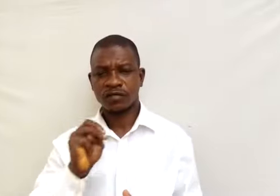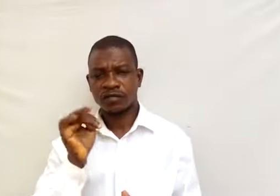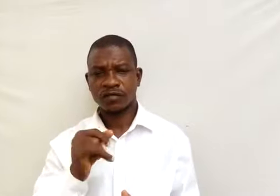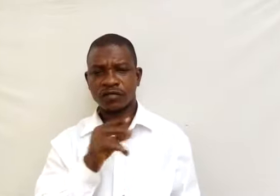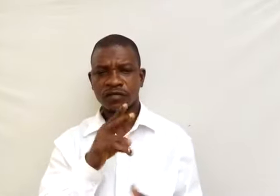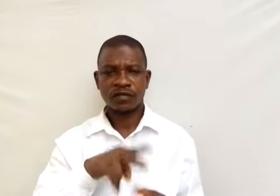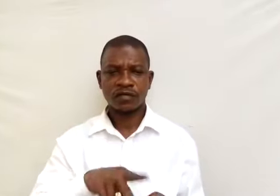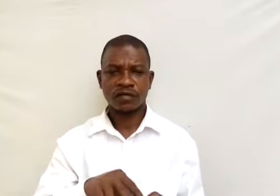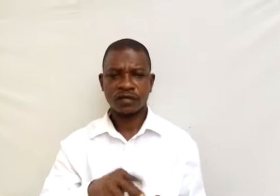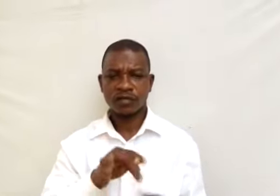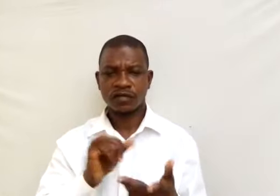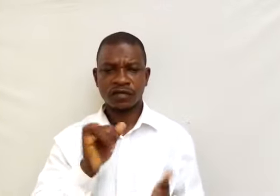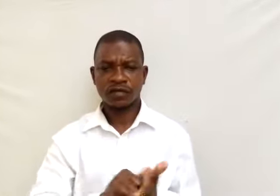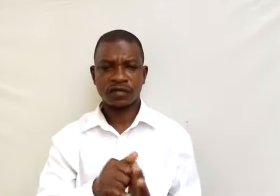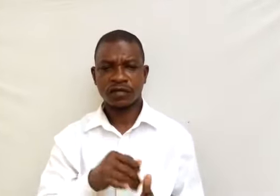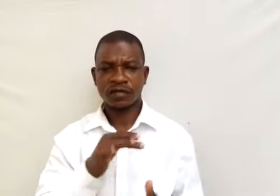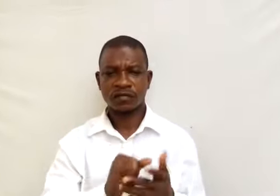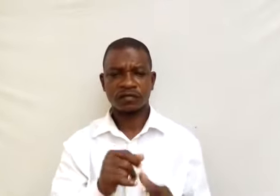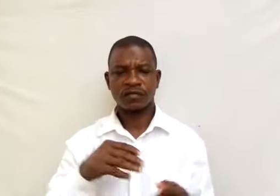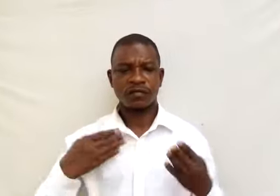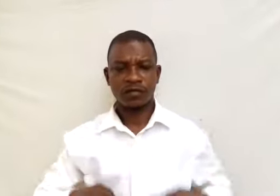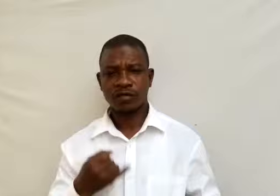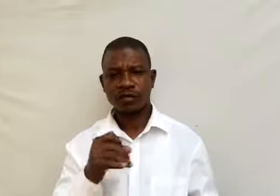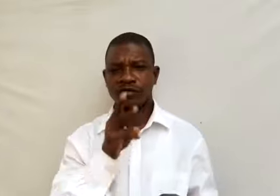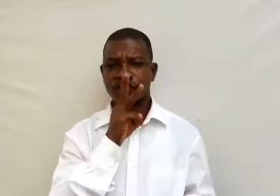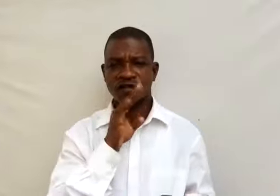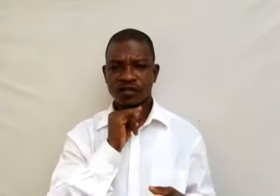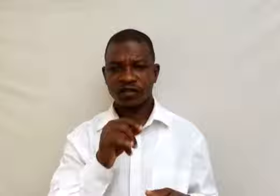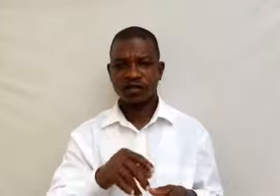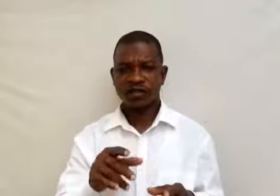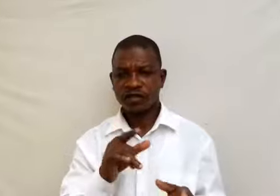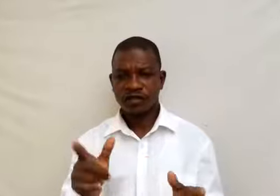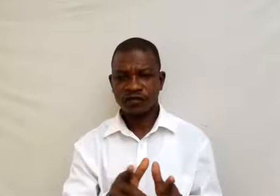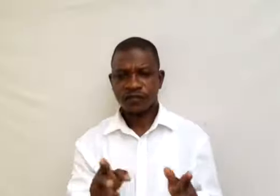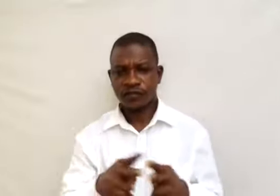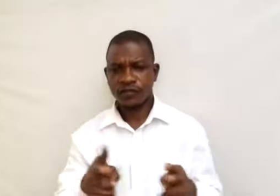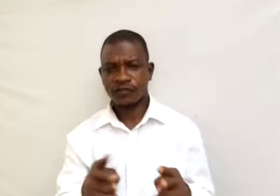in that kind of body of water is very very mine